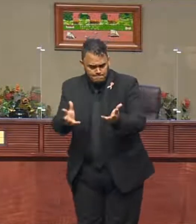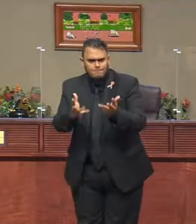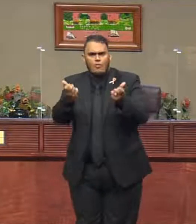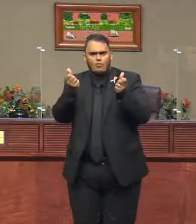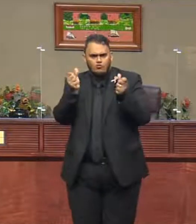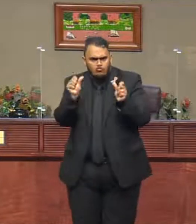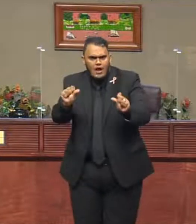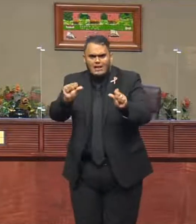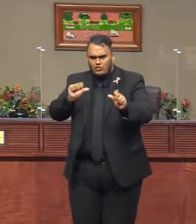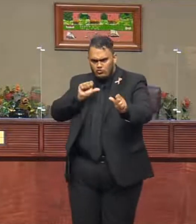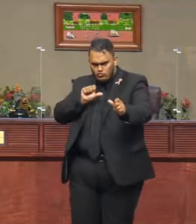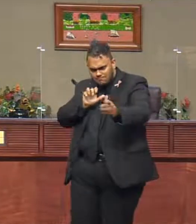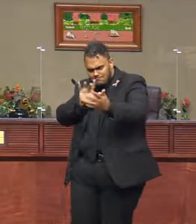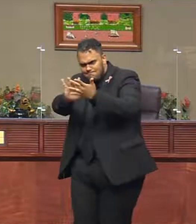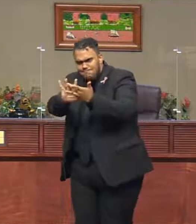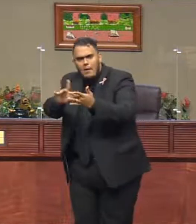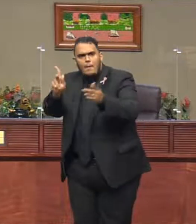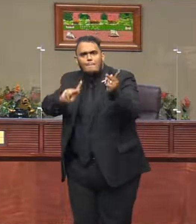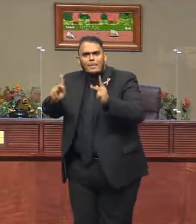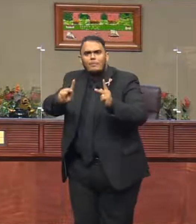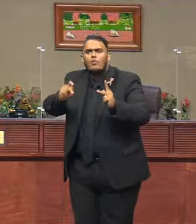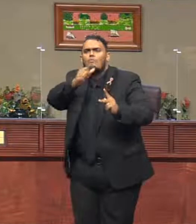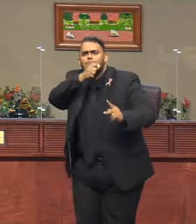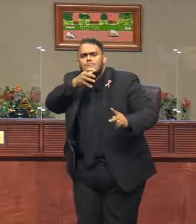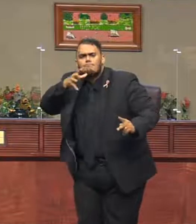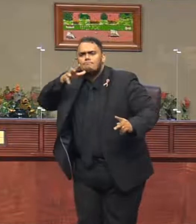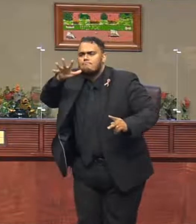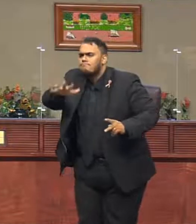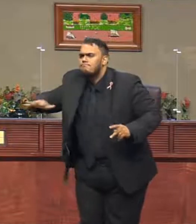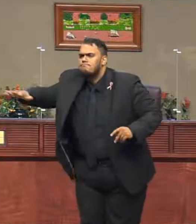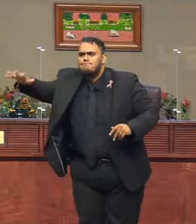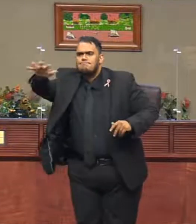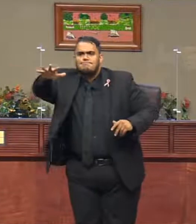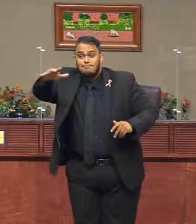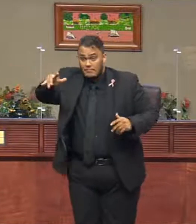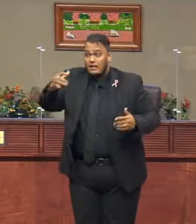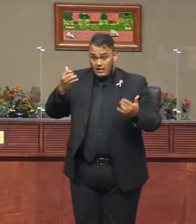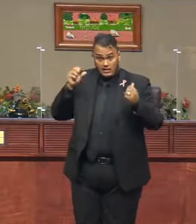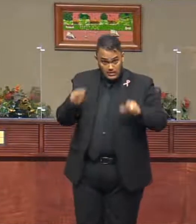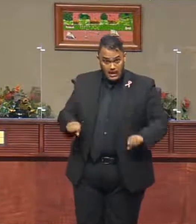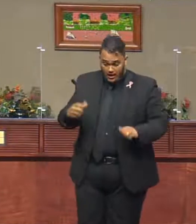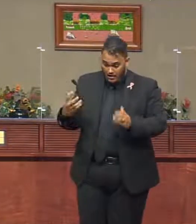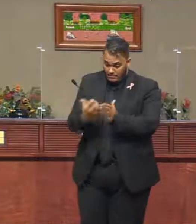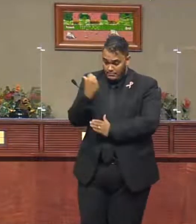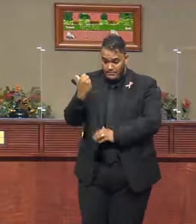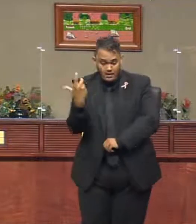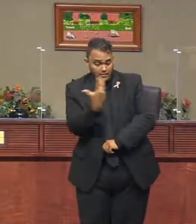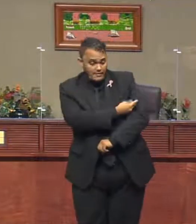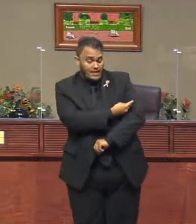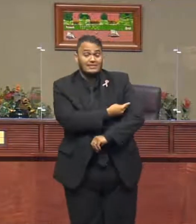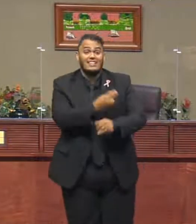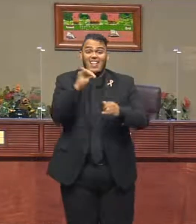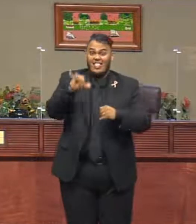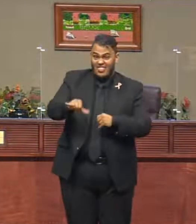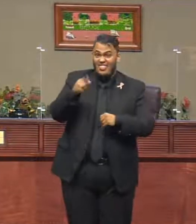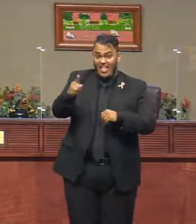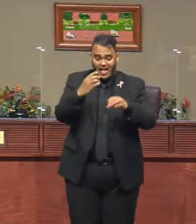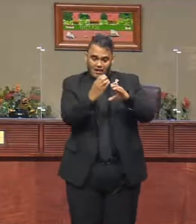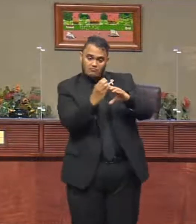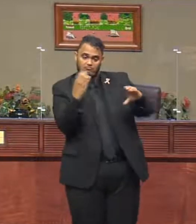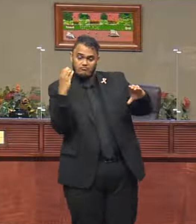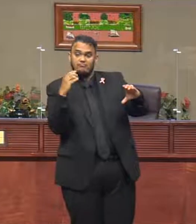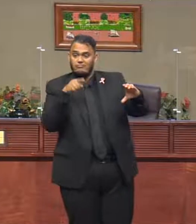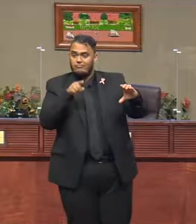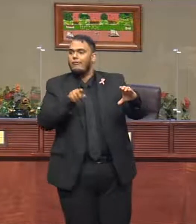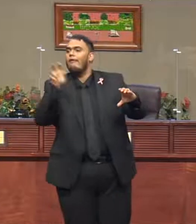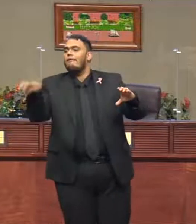able to move around to make sure they got vaccinated. Then, of course, the truck is now moving around, kind of the I Got My Shot initiative. Does the